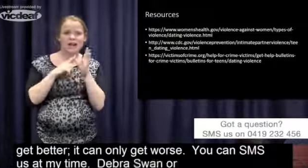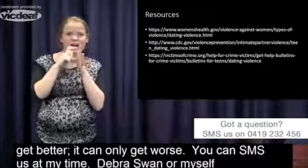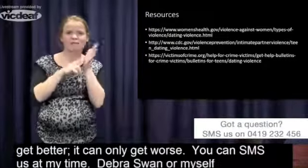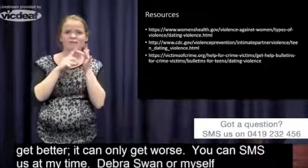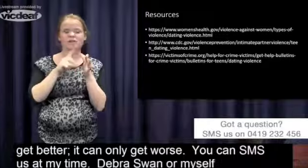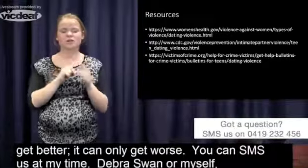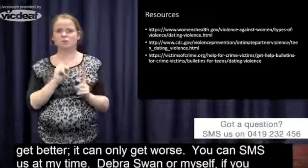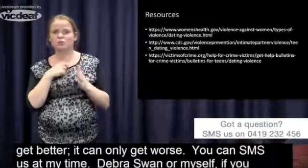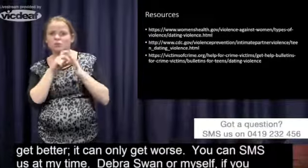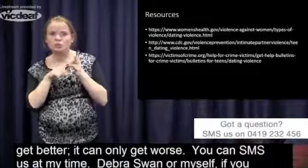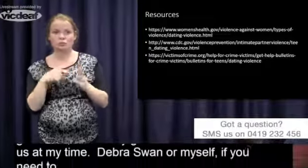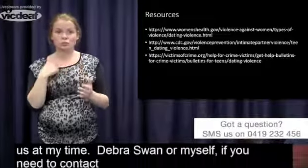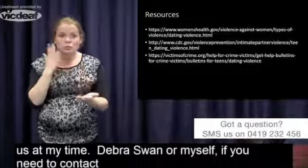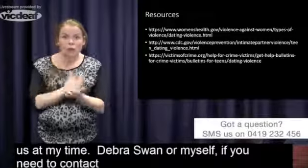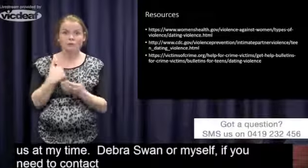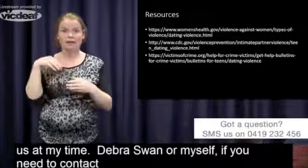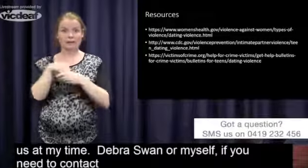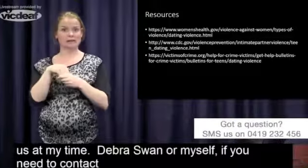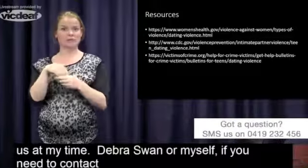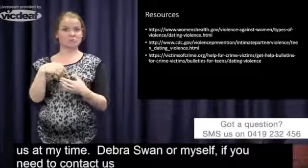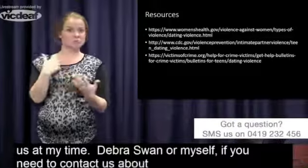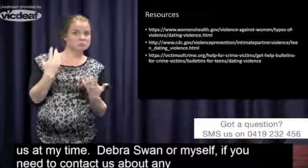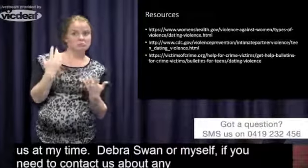over any other information or advice.